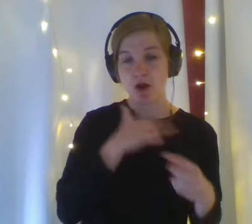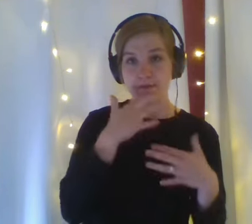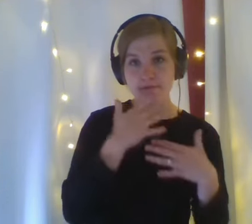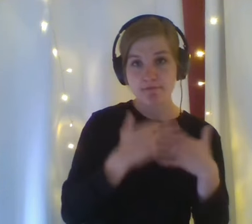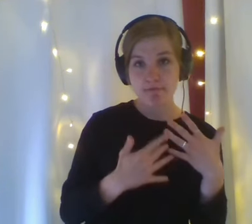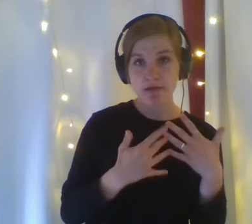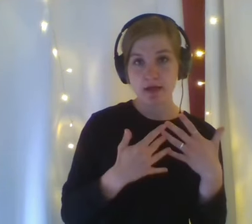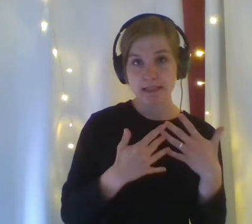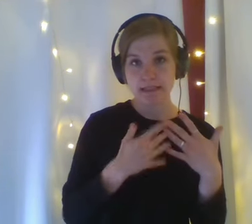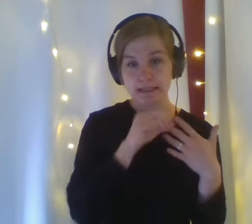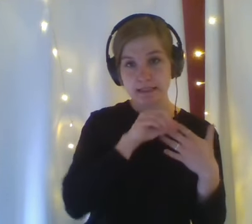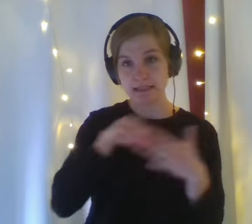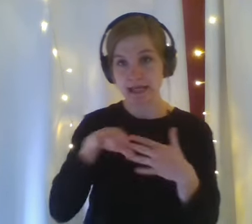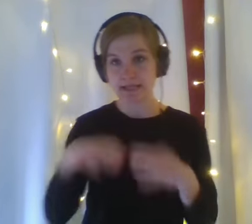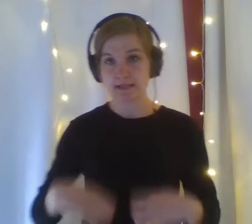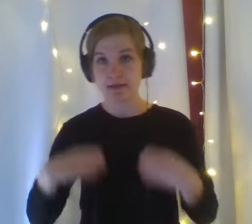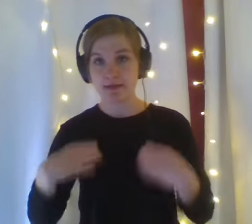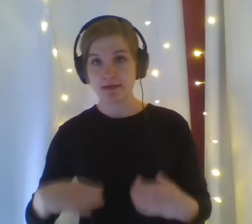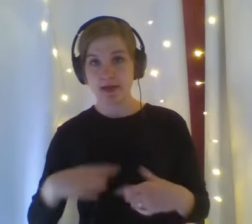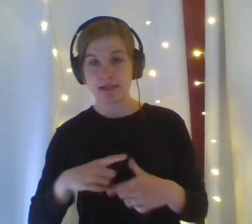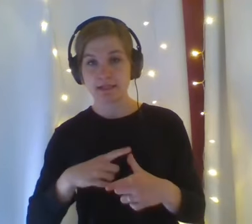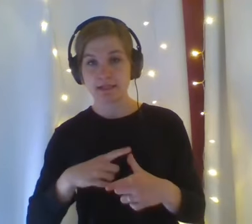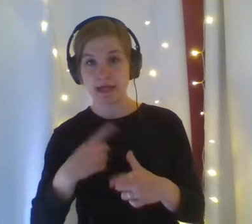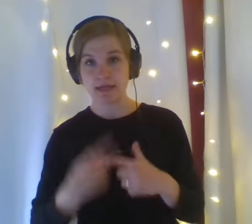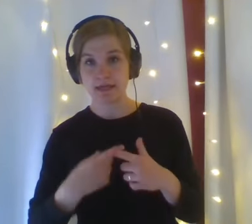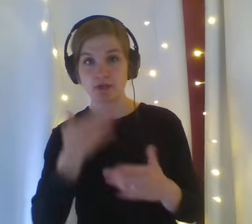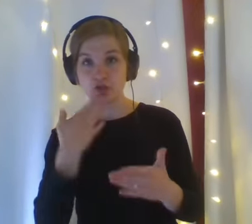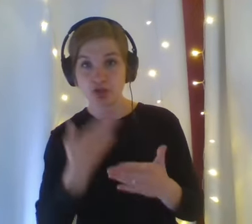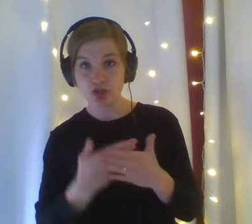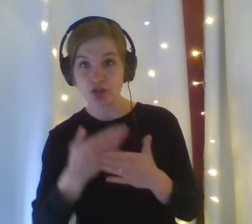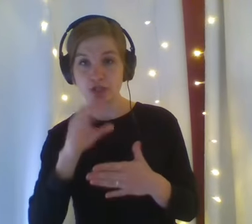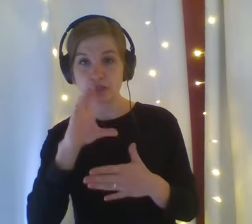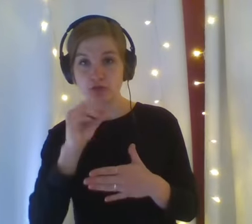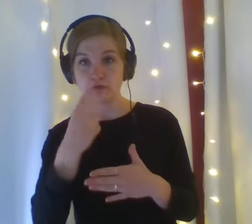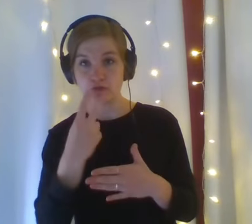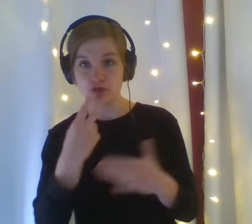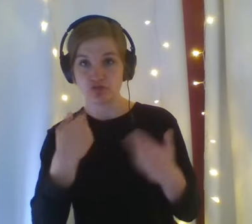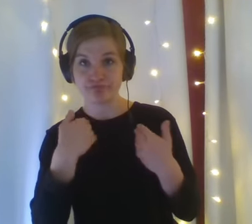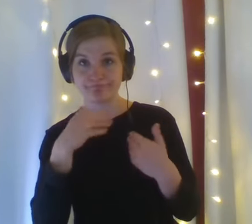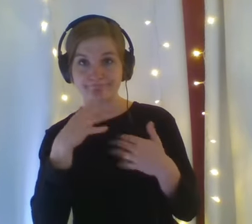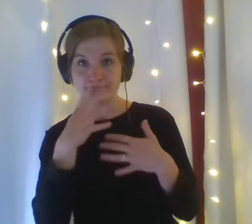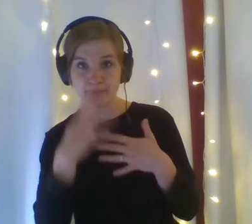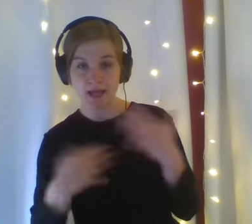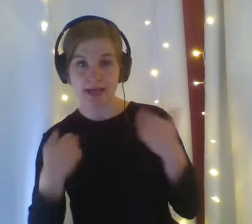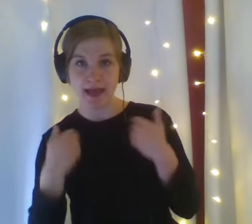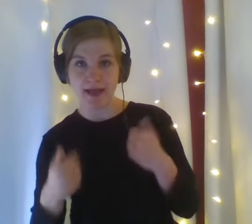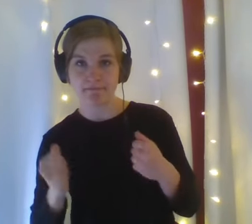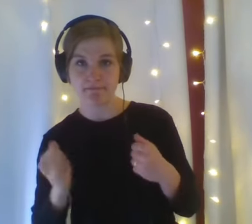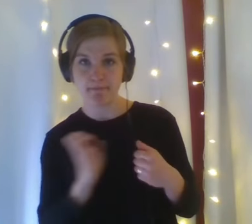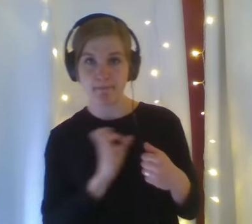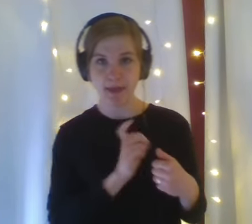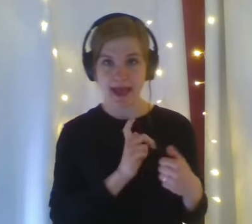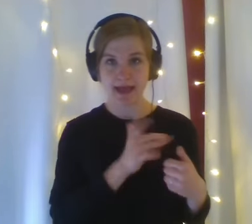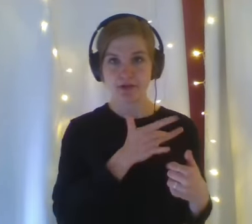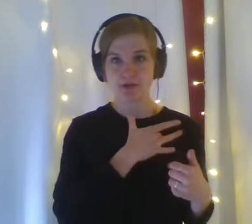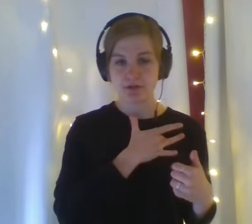return oxygenated blood to the heart, and last but not least, send that good oxygenated blood up to the body. In order to